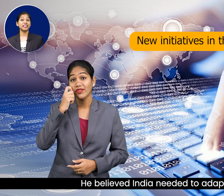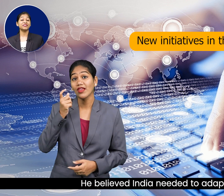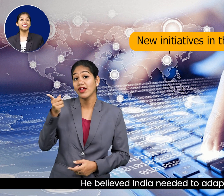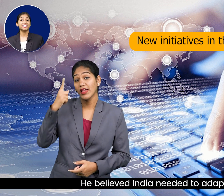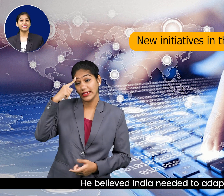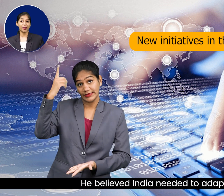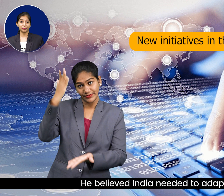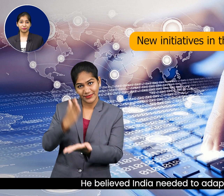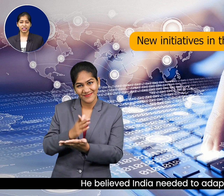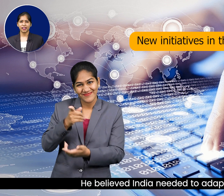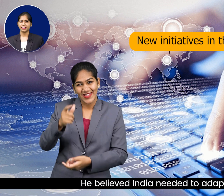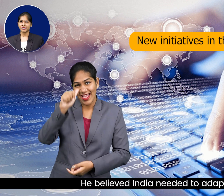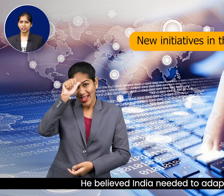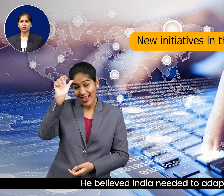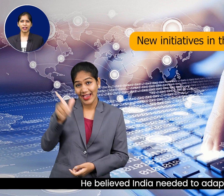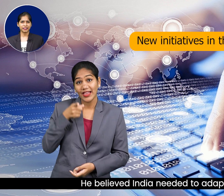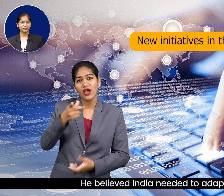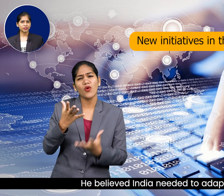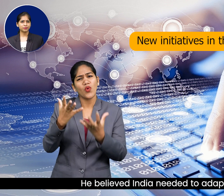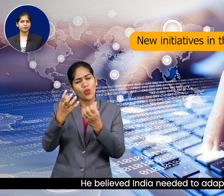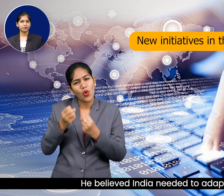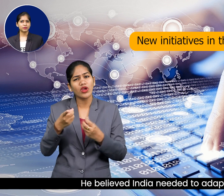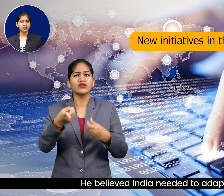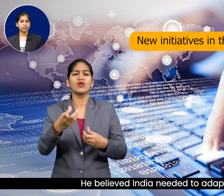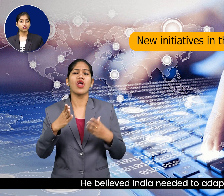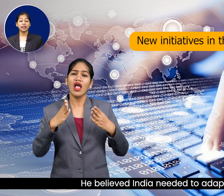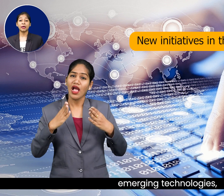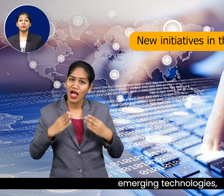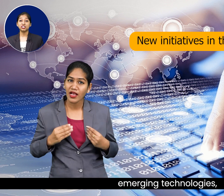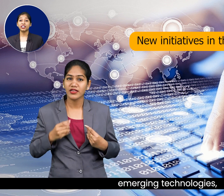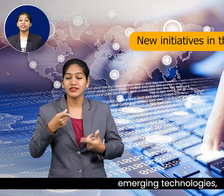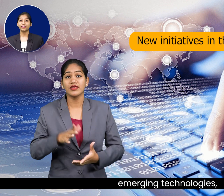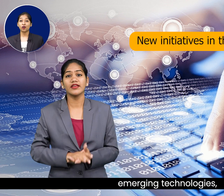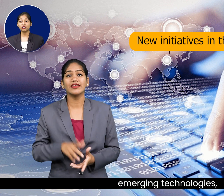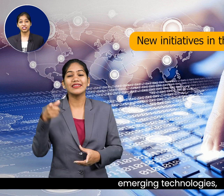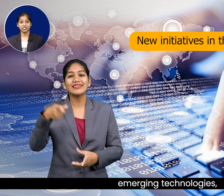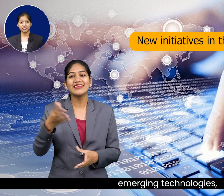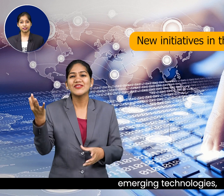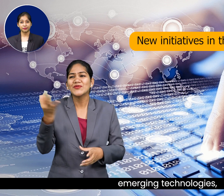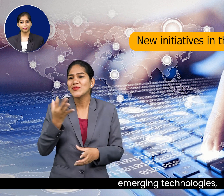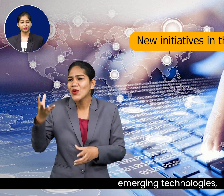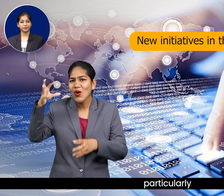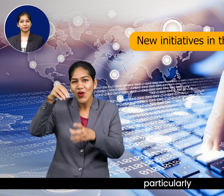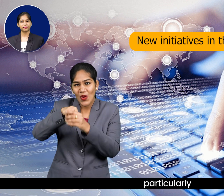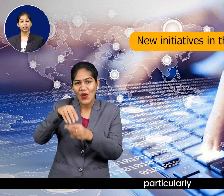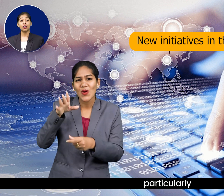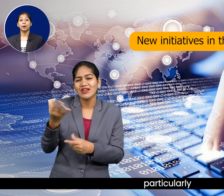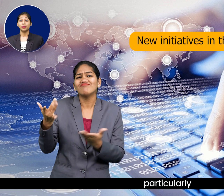He believed India needed to adapt to the emerging technologies,